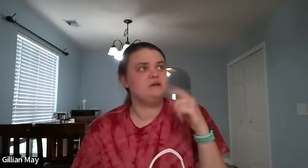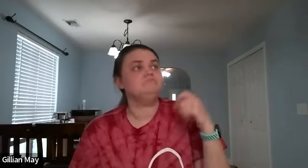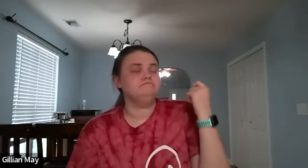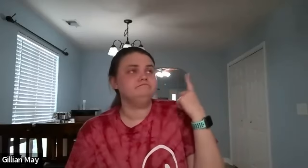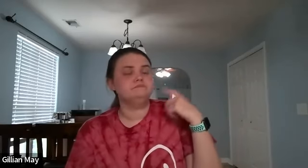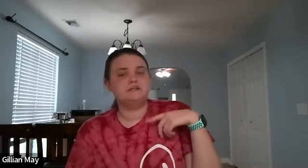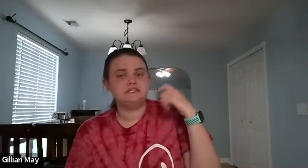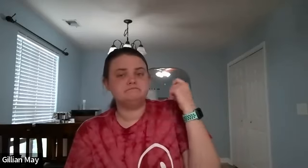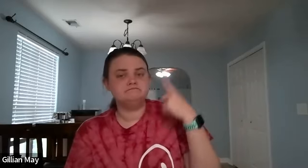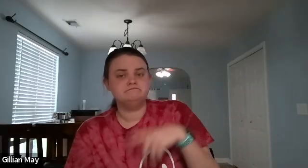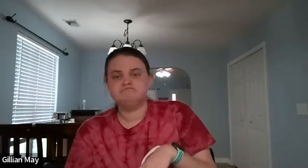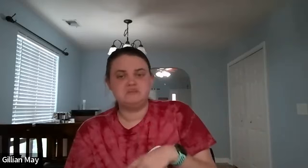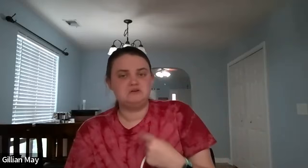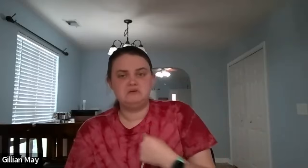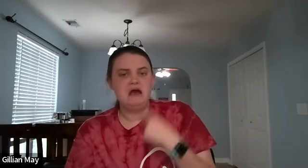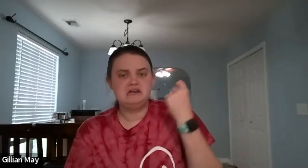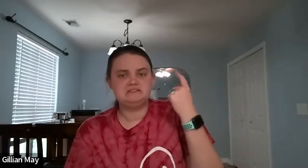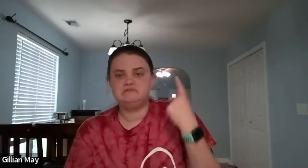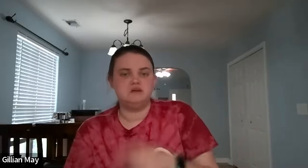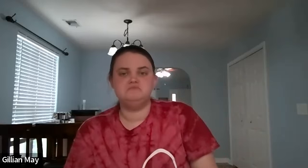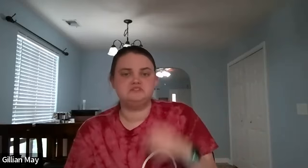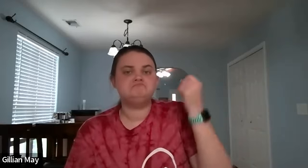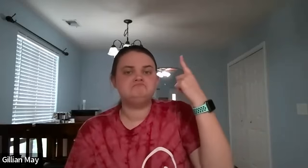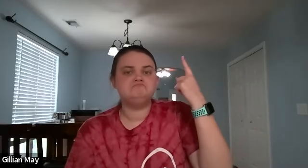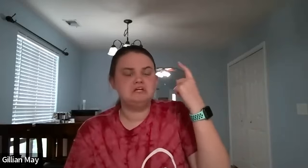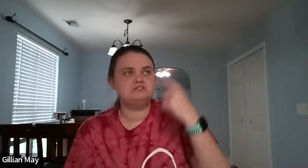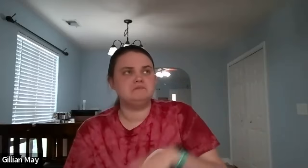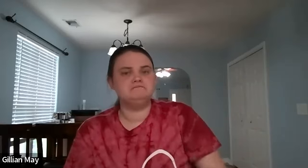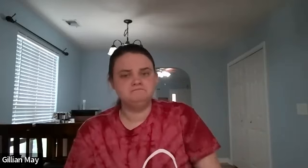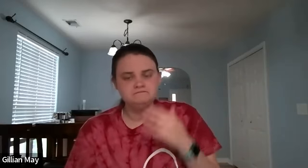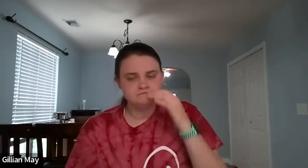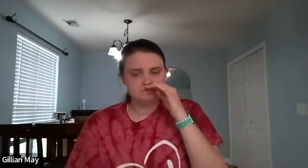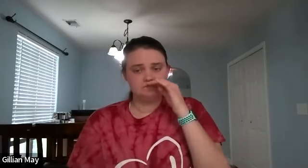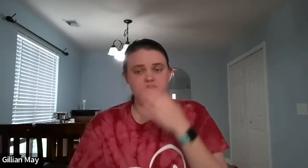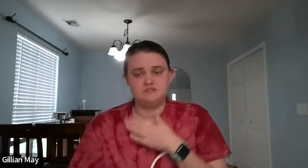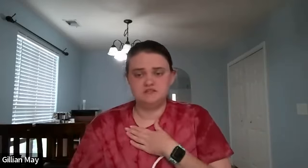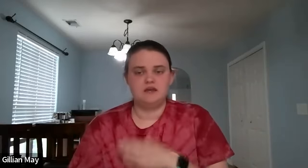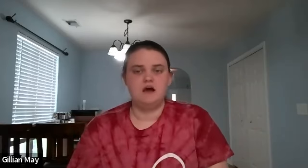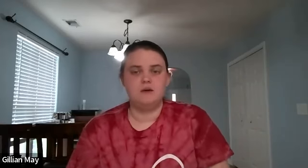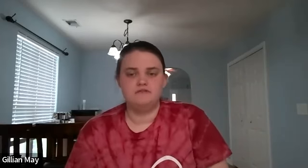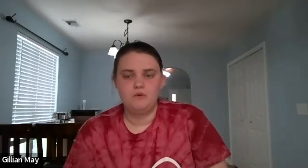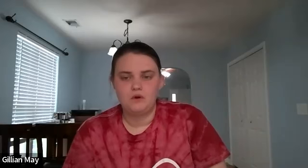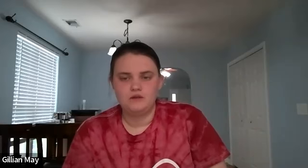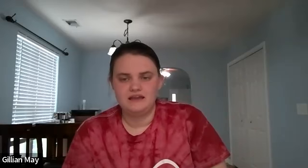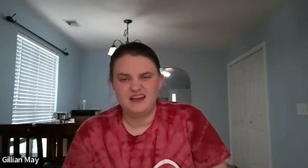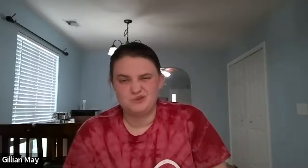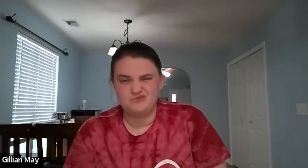like, understand. They don't do, I understand. No, just understand. Excuse me. For like, I'm